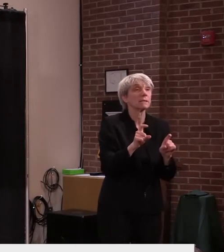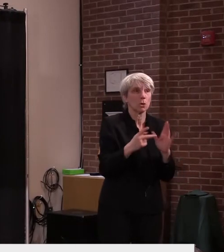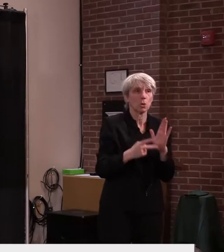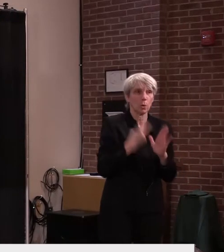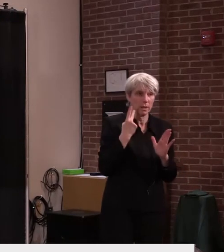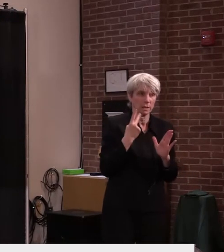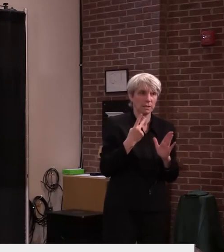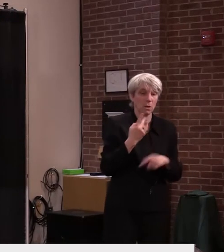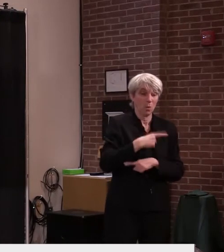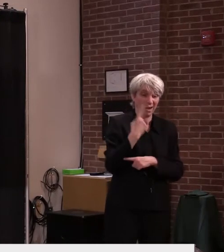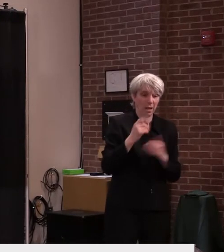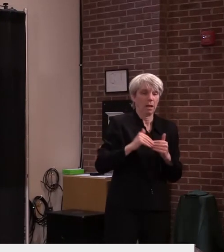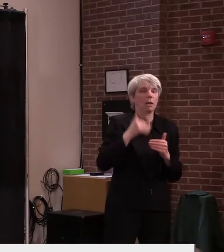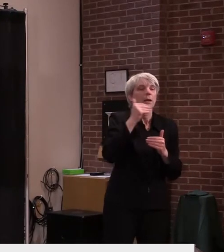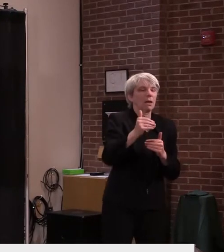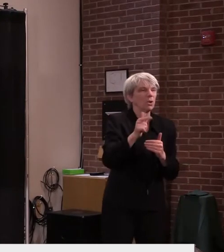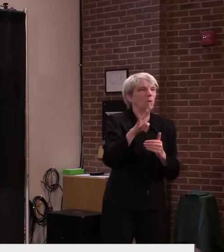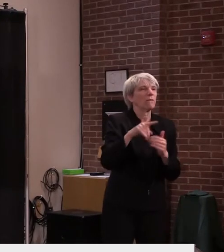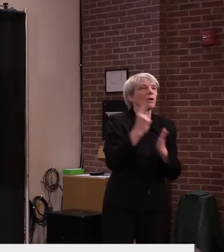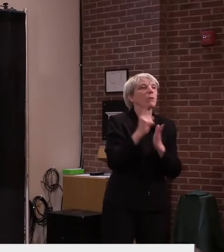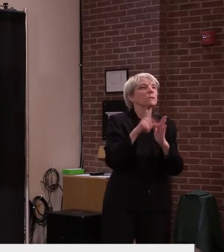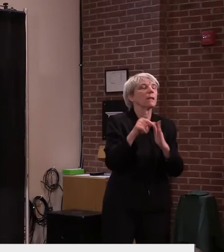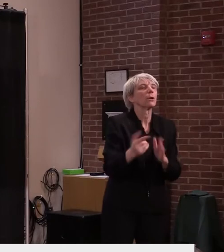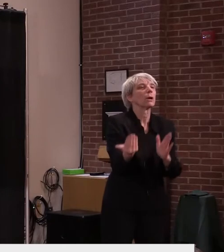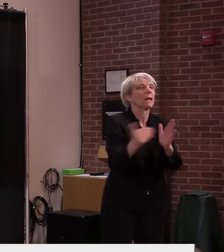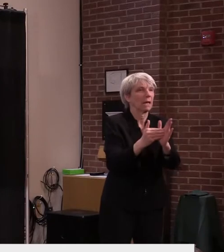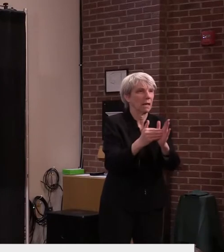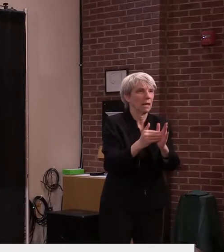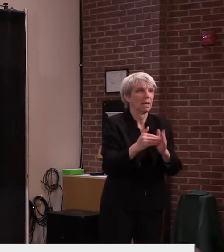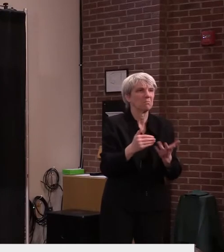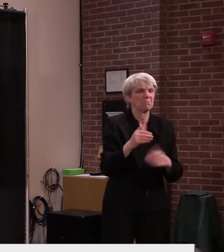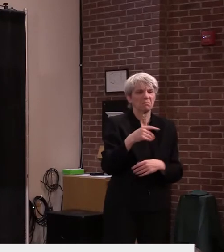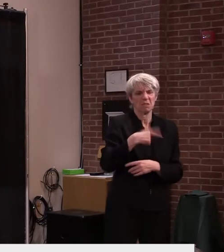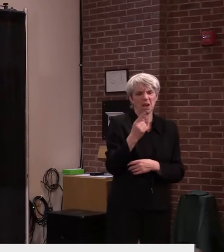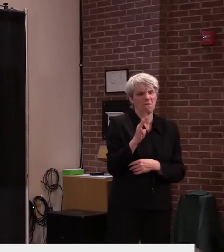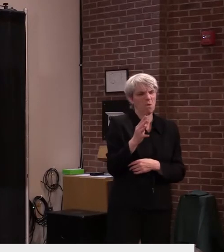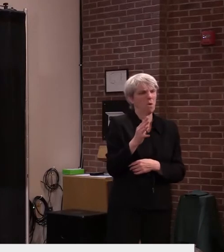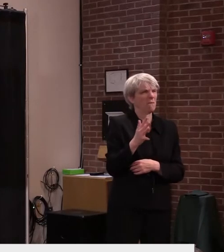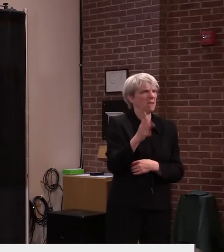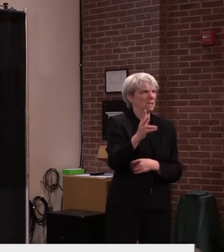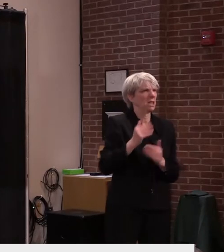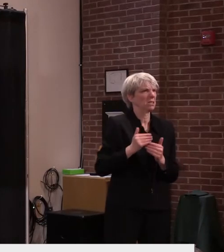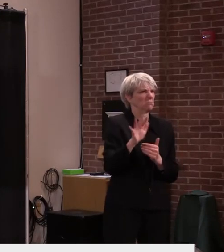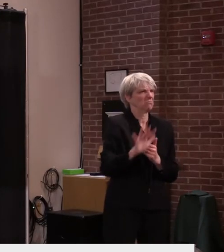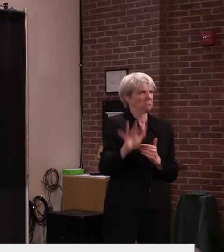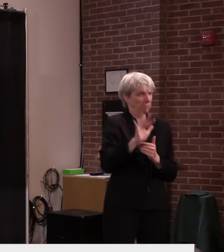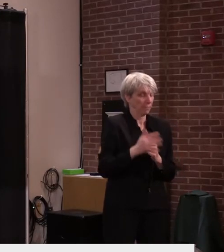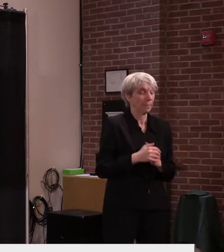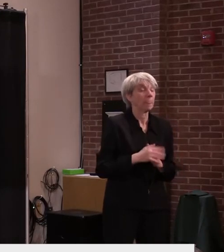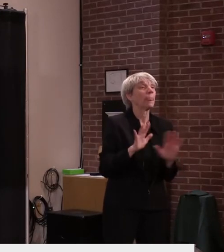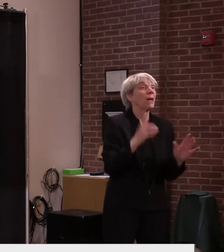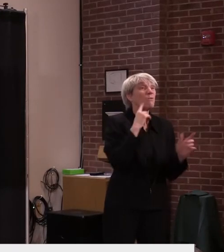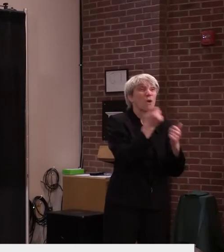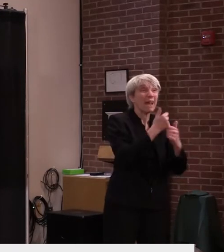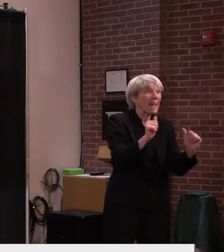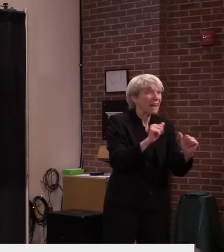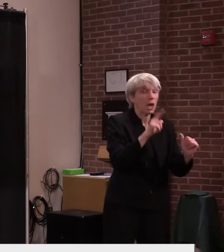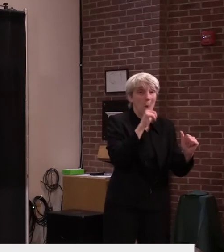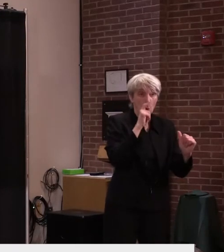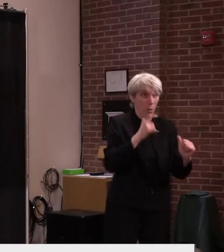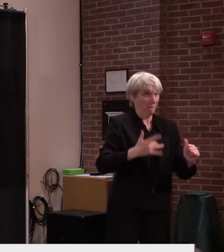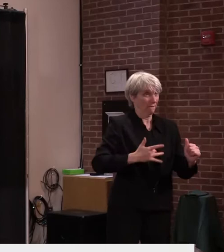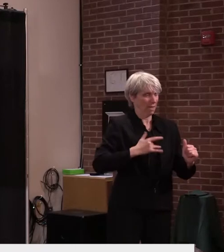apart, beginning no earlier than day 4. For everyone, if you develop symptoms at any